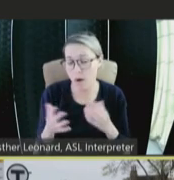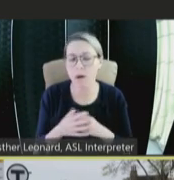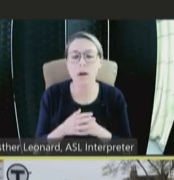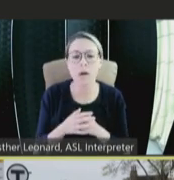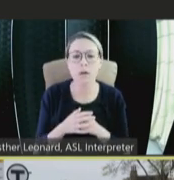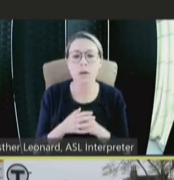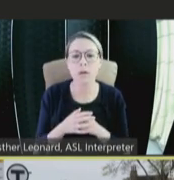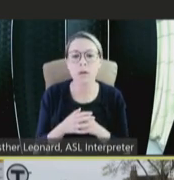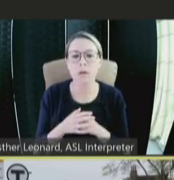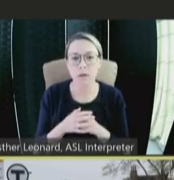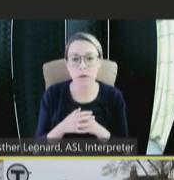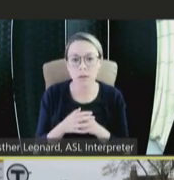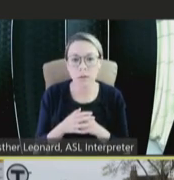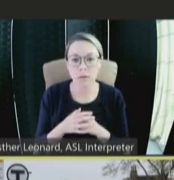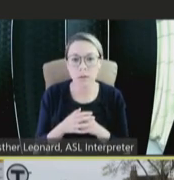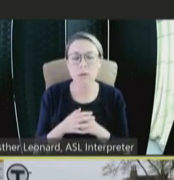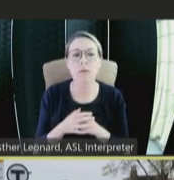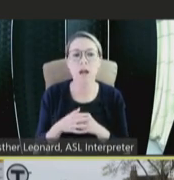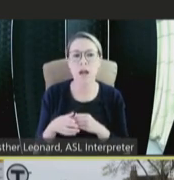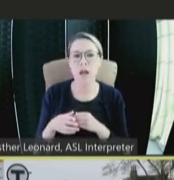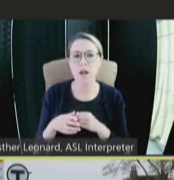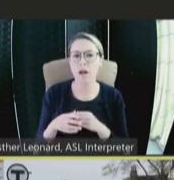bring high frequency service to